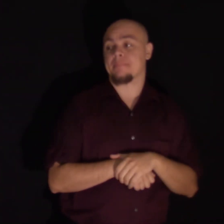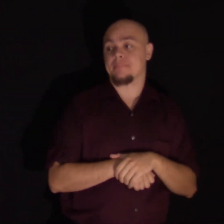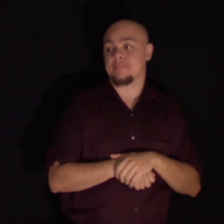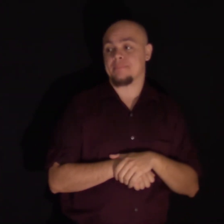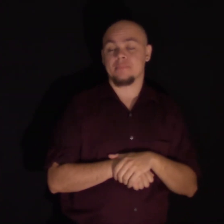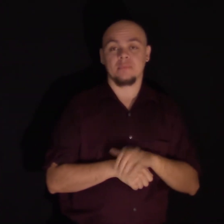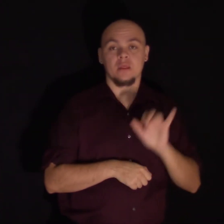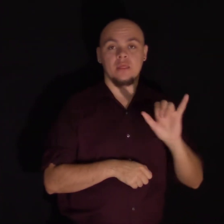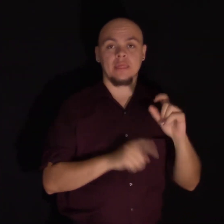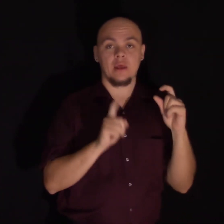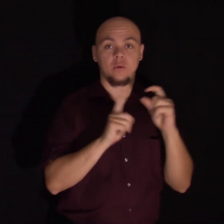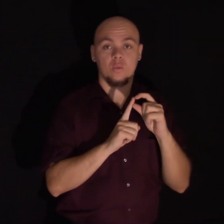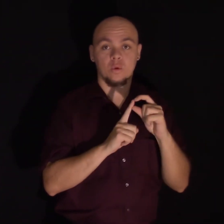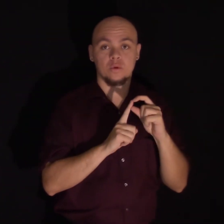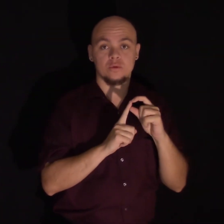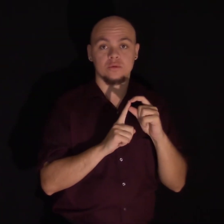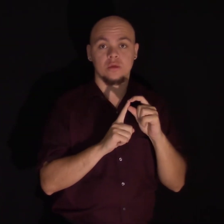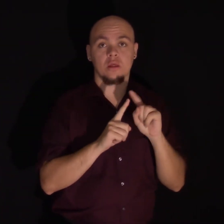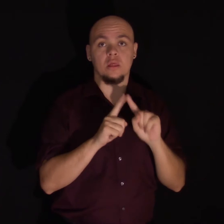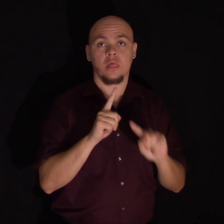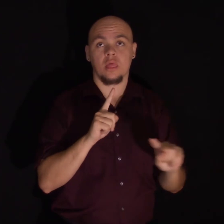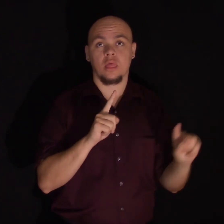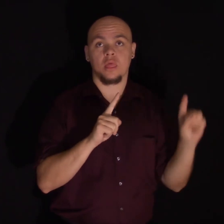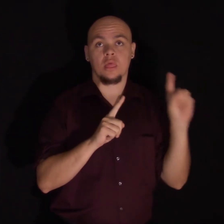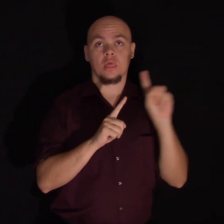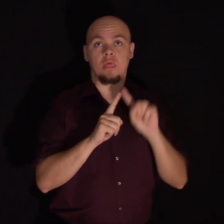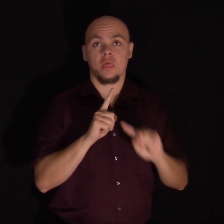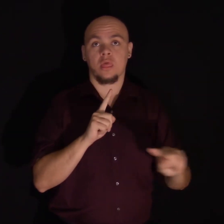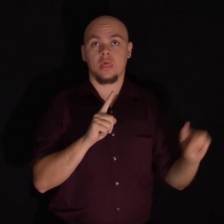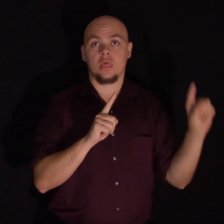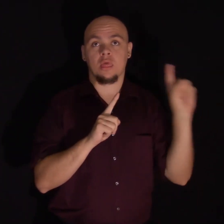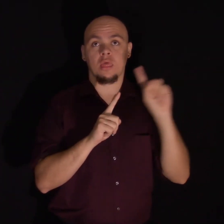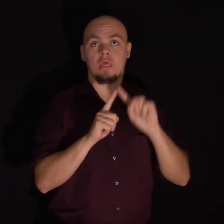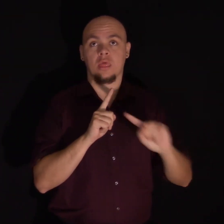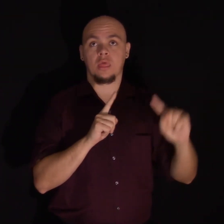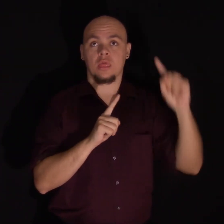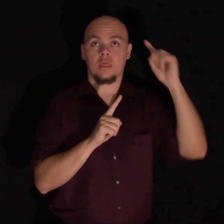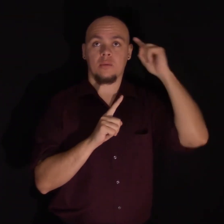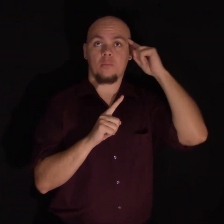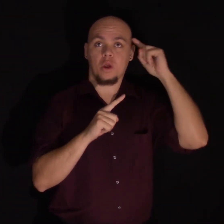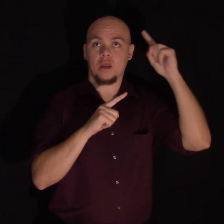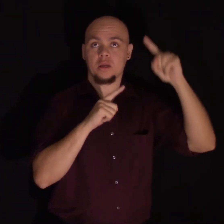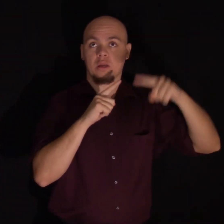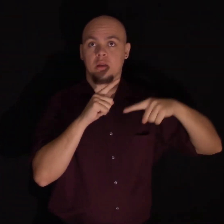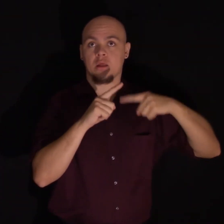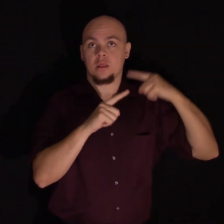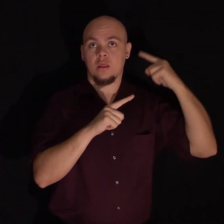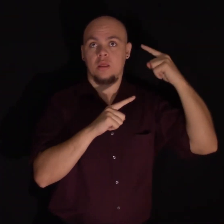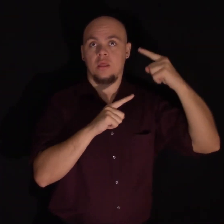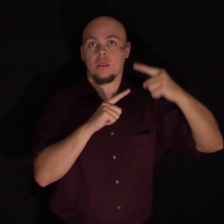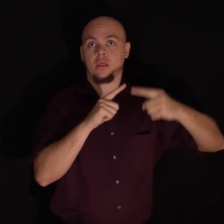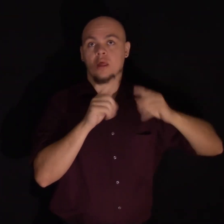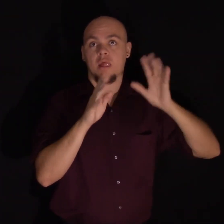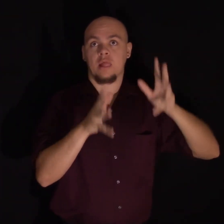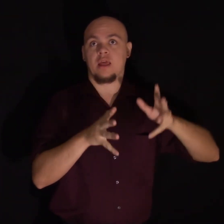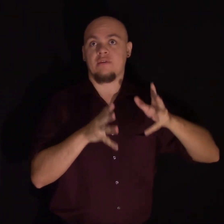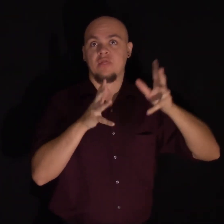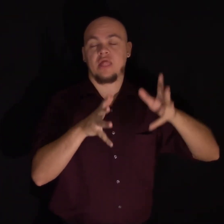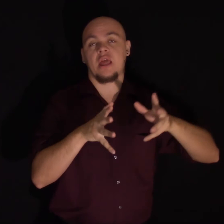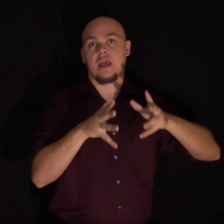Those words, on a loop, reverberated through my brain for weeks. Leave that to Aaron Sorkin. Leave that to Aaron